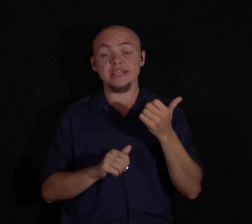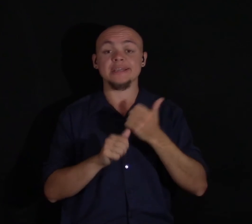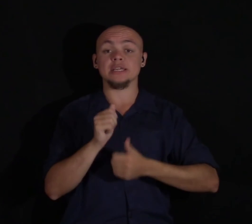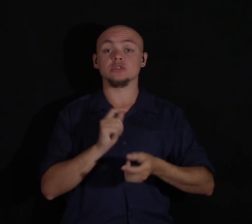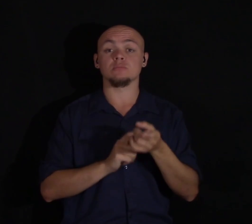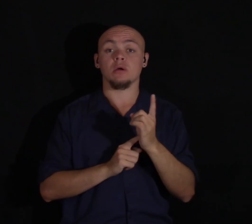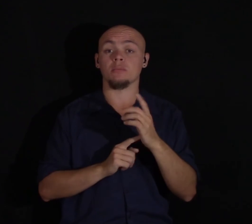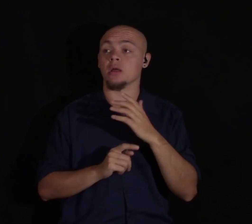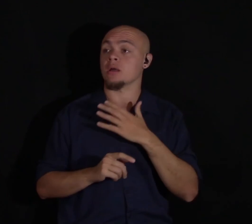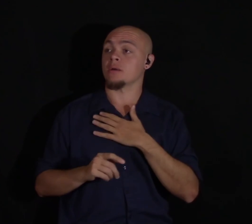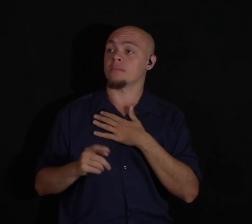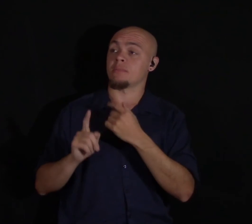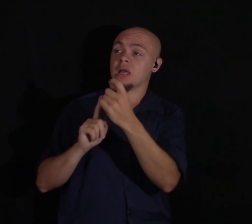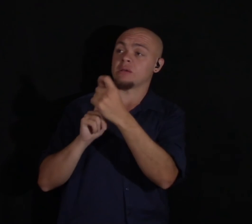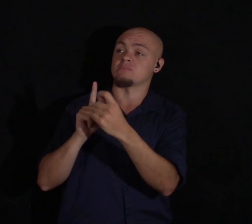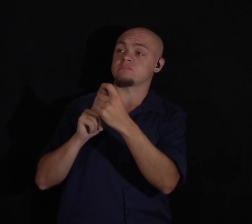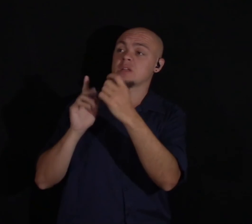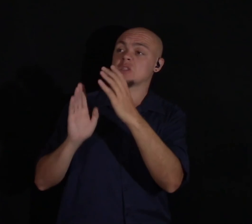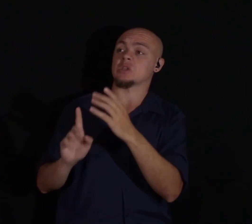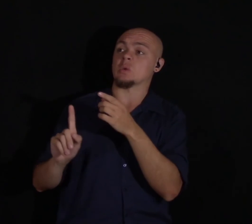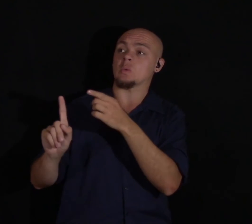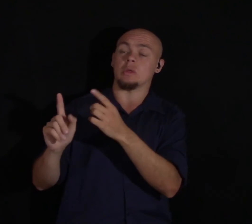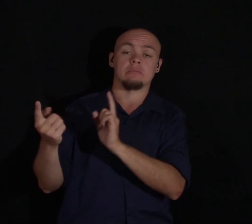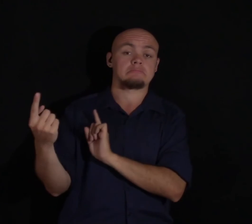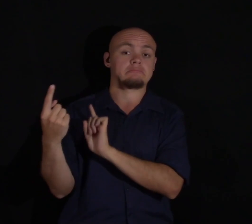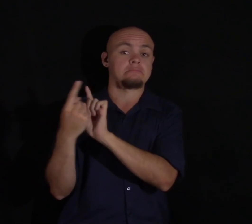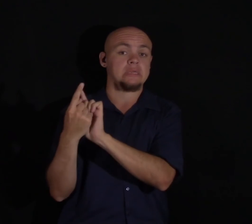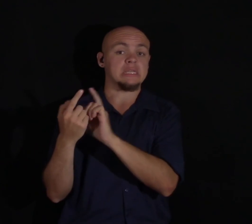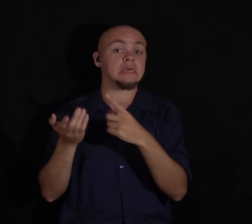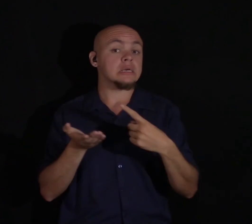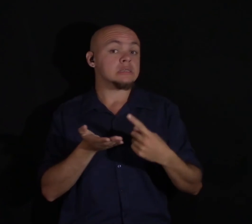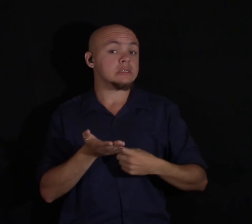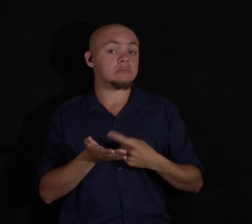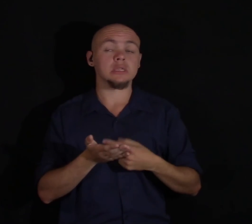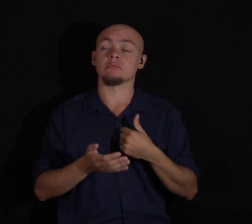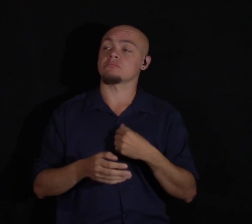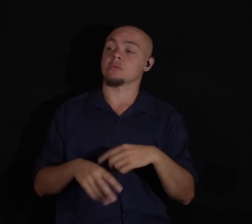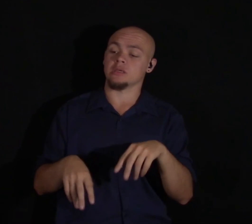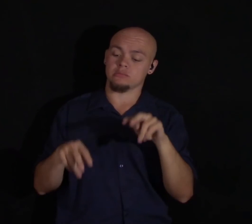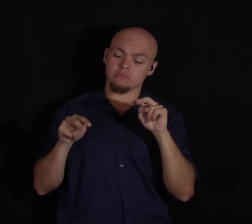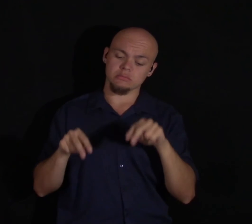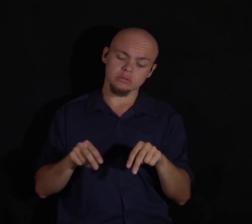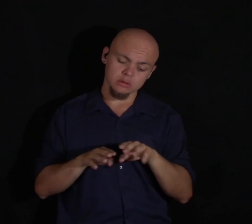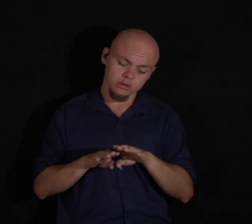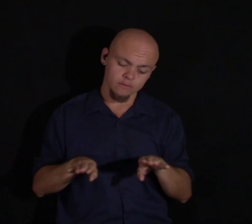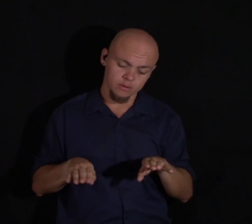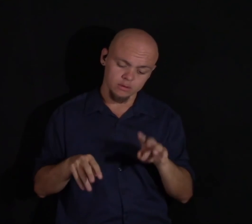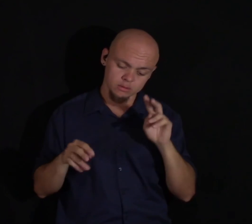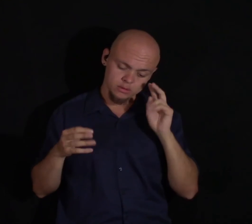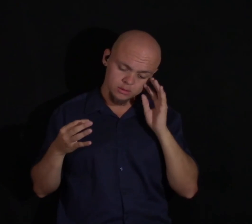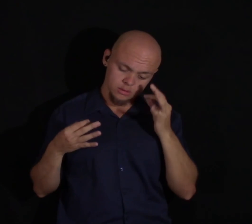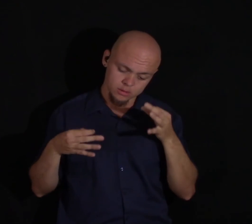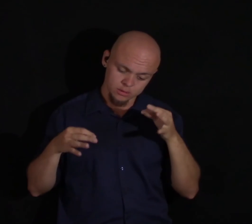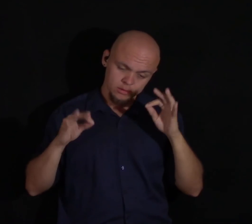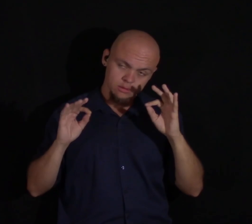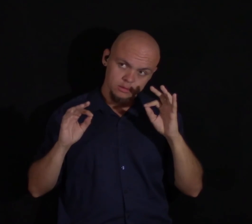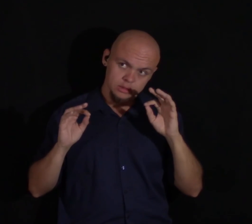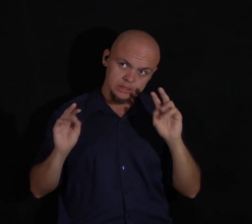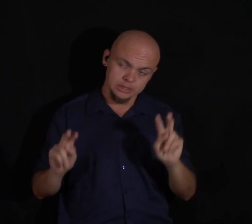my persecutor. Sometimes I sat with my eyes fixed on the ground, fearing to raise them lest they should encounter the object which